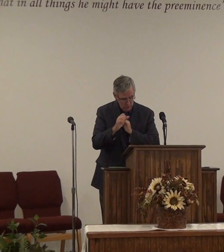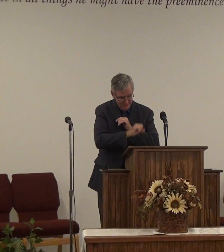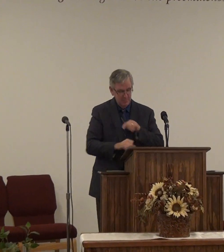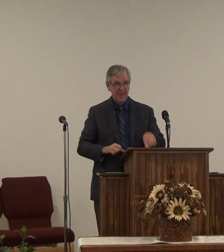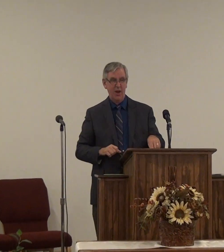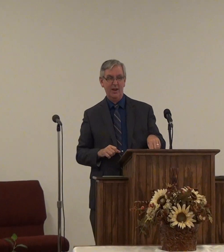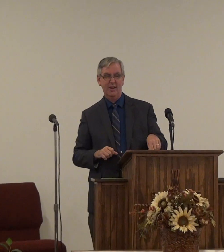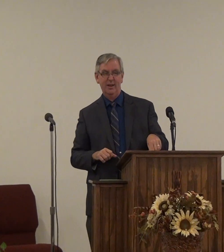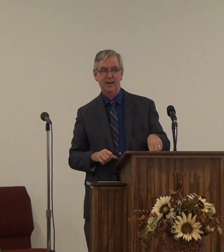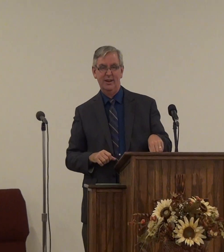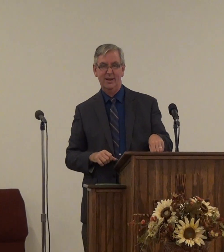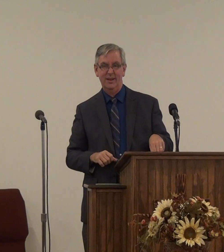needs go through Samaria.